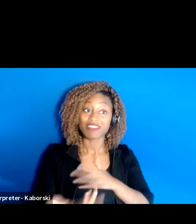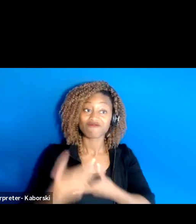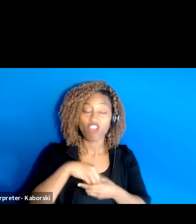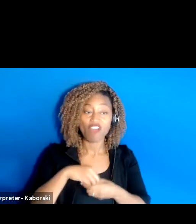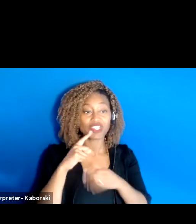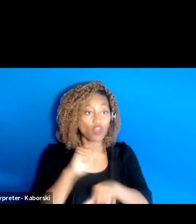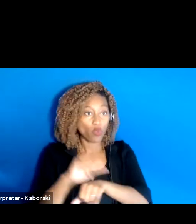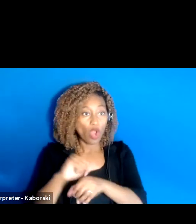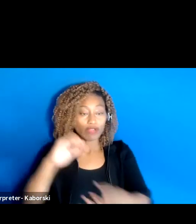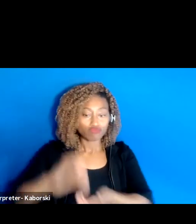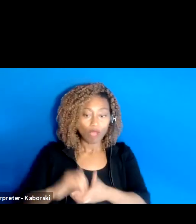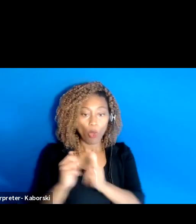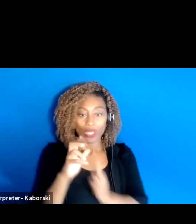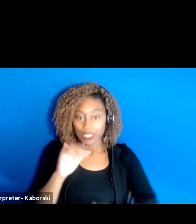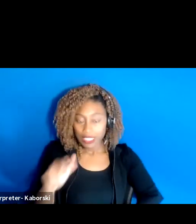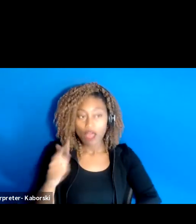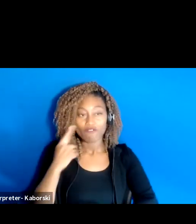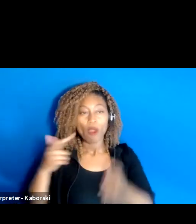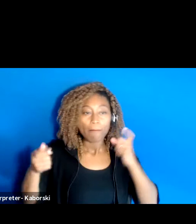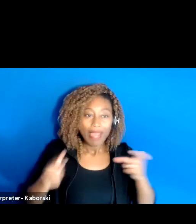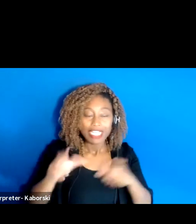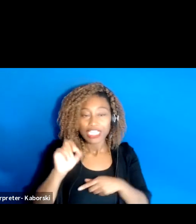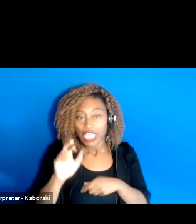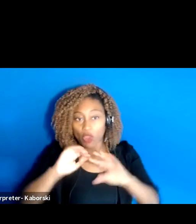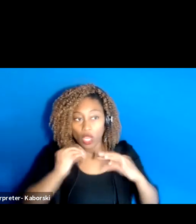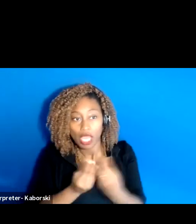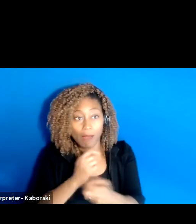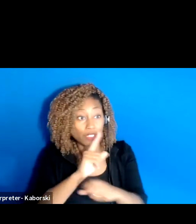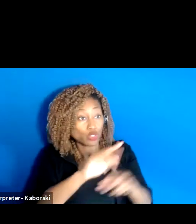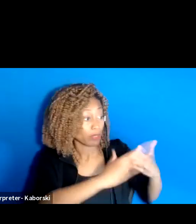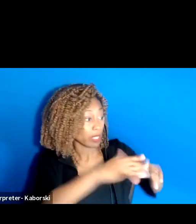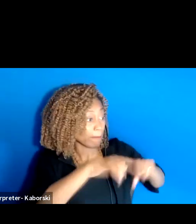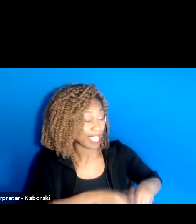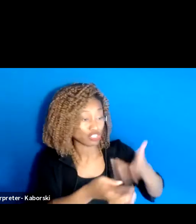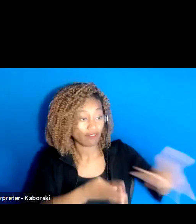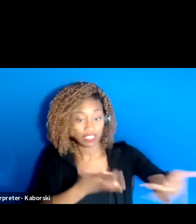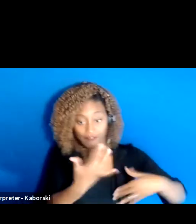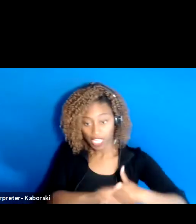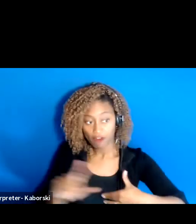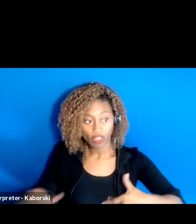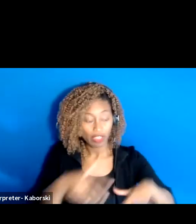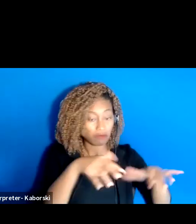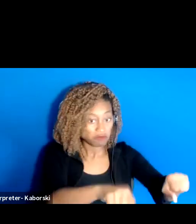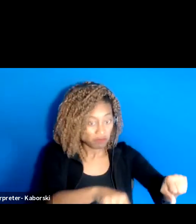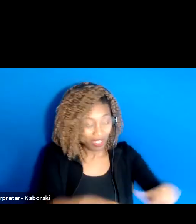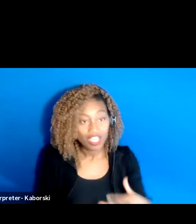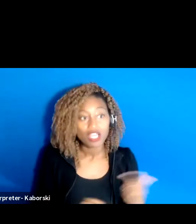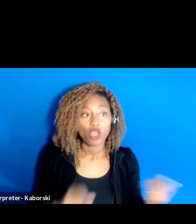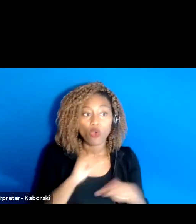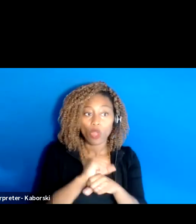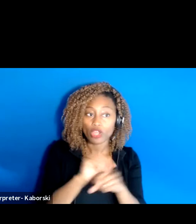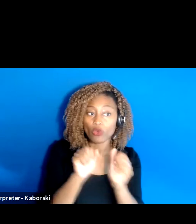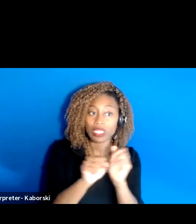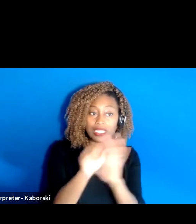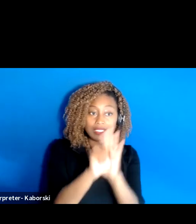care organizations to ensure that community-based services are available, working with statewide organizations to